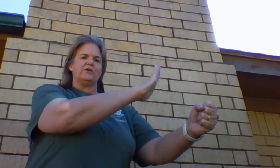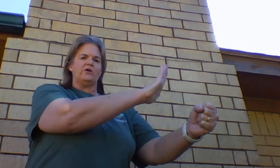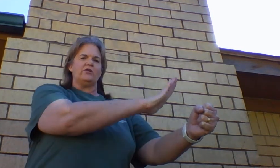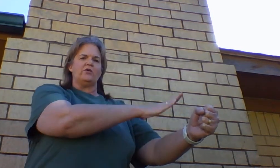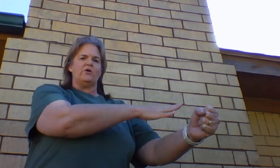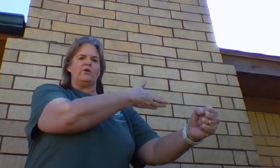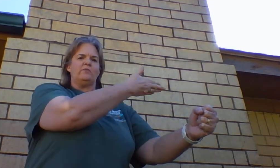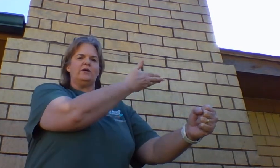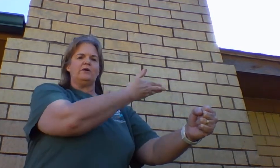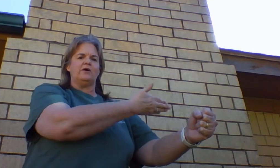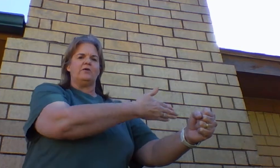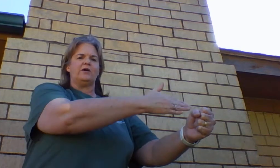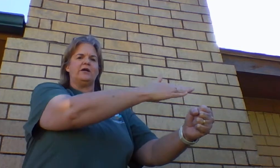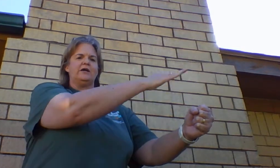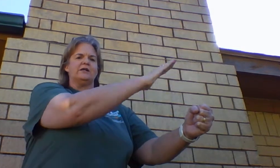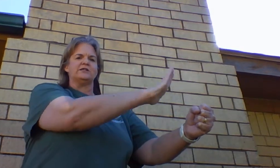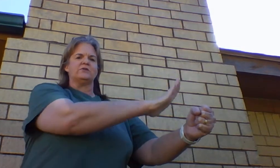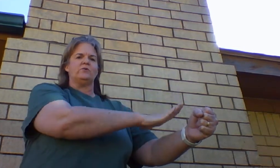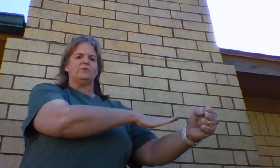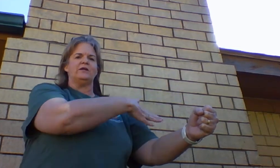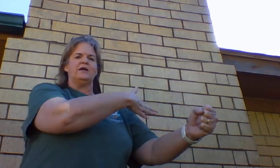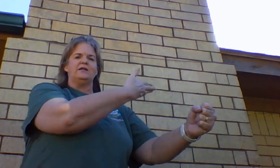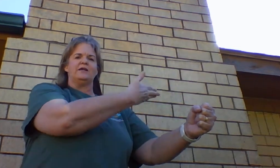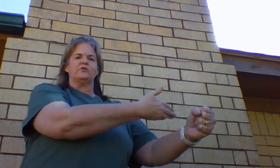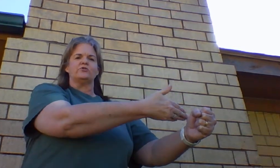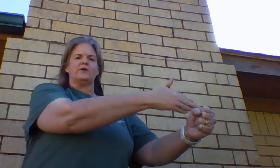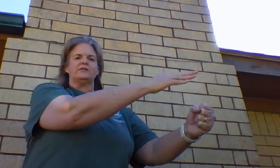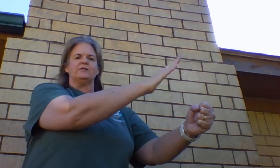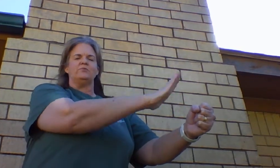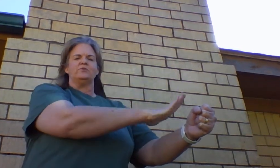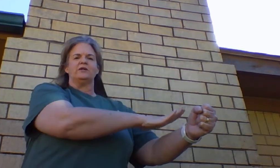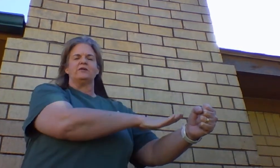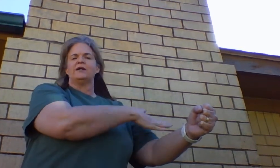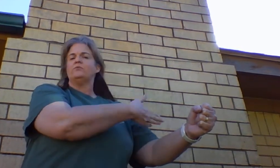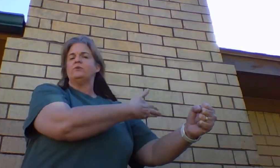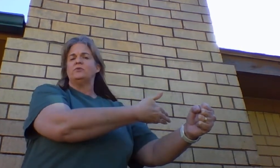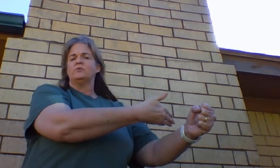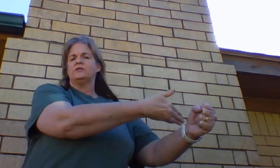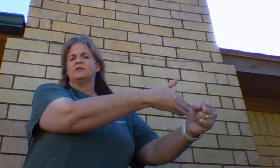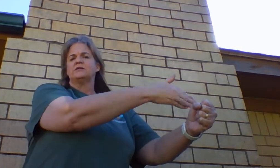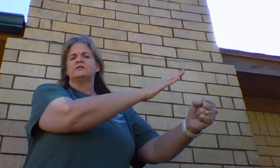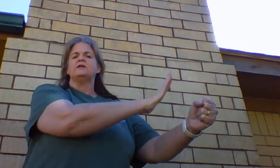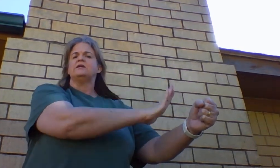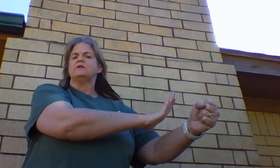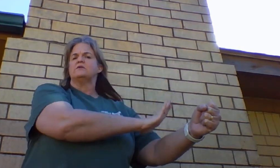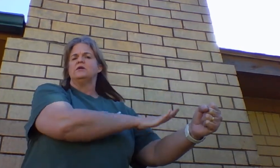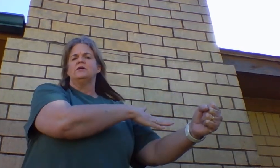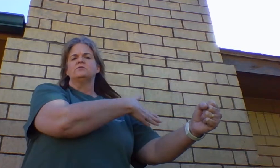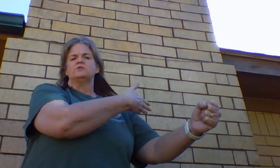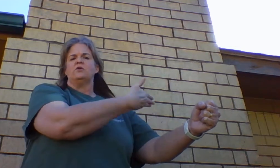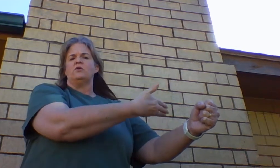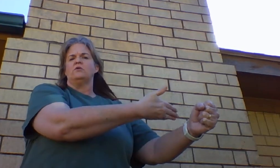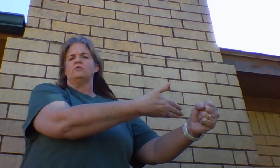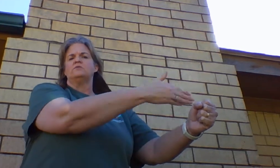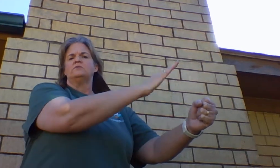other arm, other hand and sweep it like you're directing the music. That can be music, sing, song, any